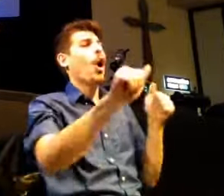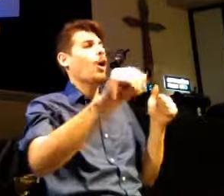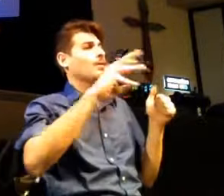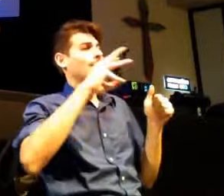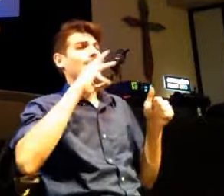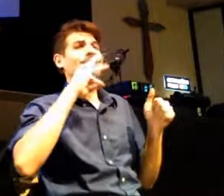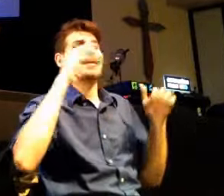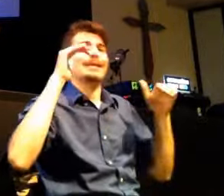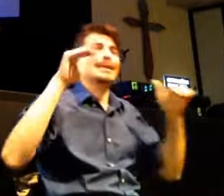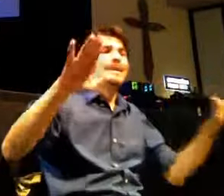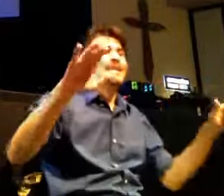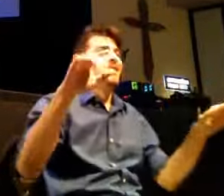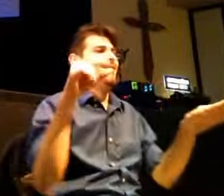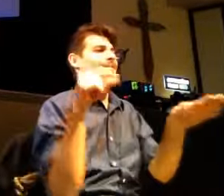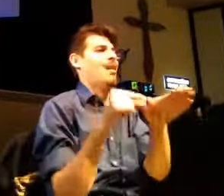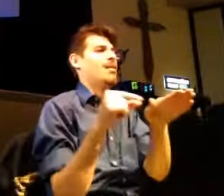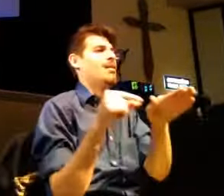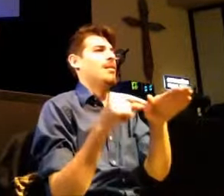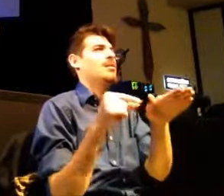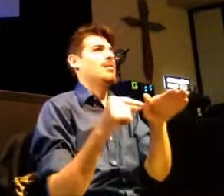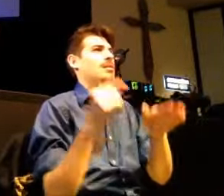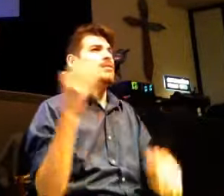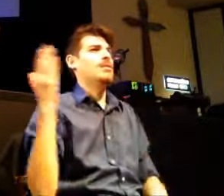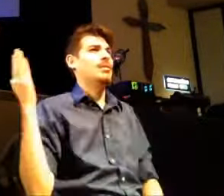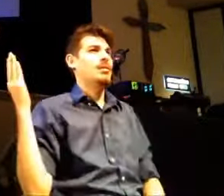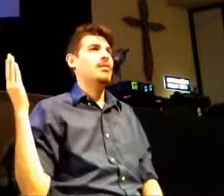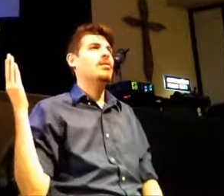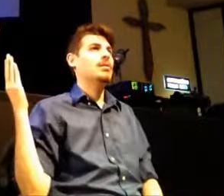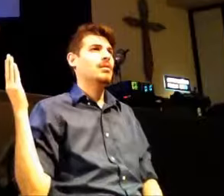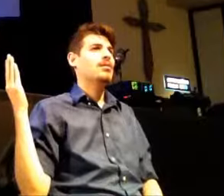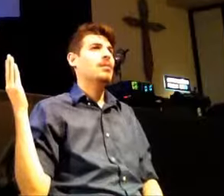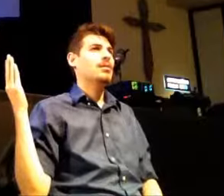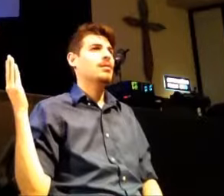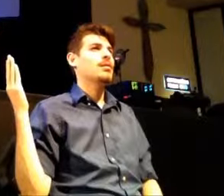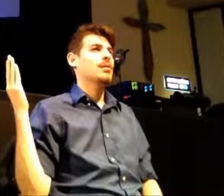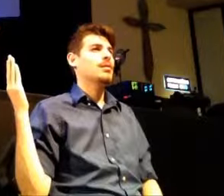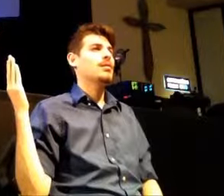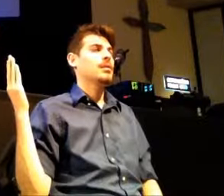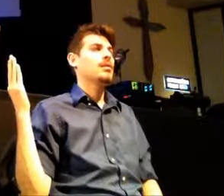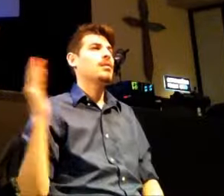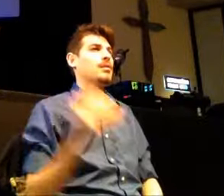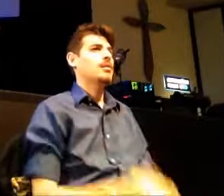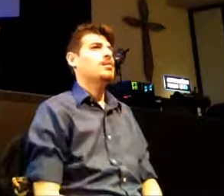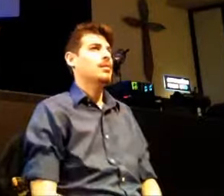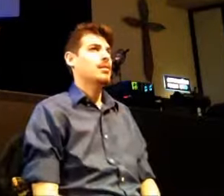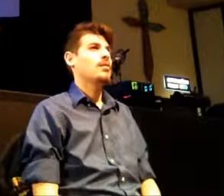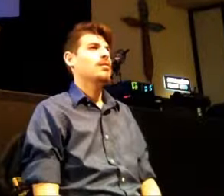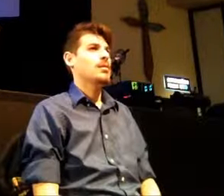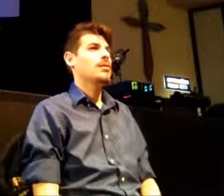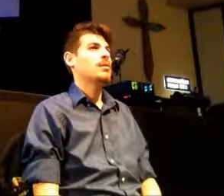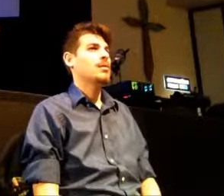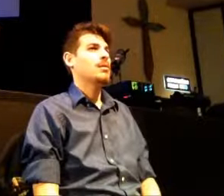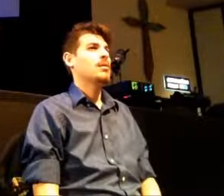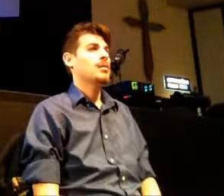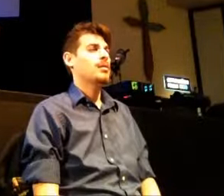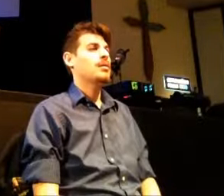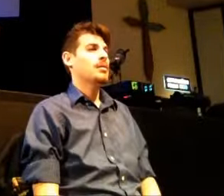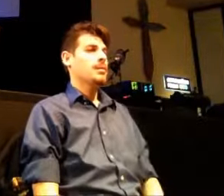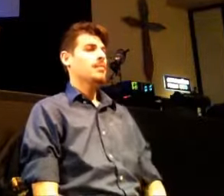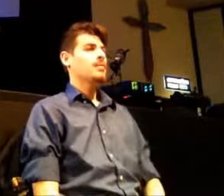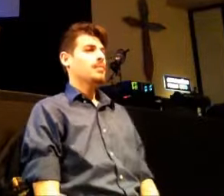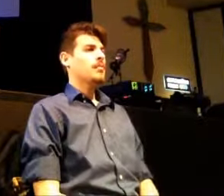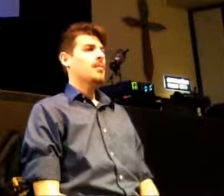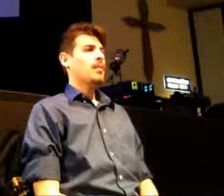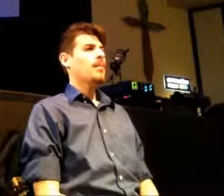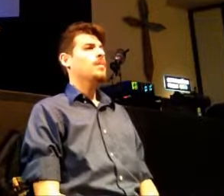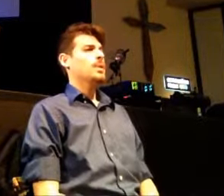Galilee, but the boat was already a considerable distance from land, buffeted by the waves because the wind was against it.